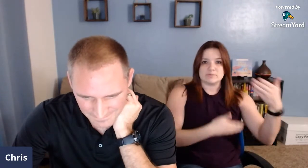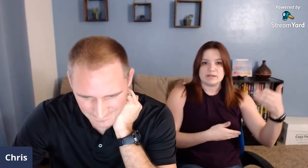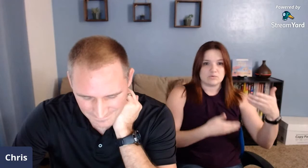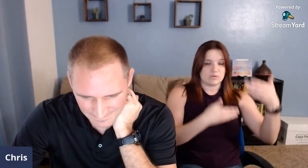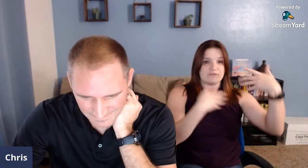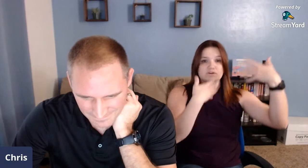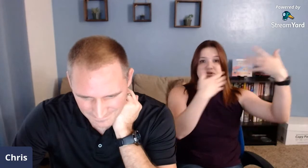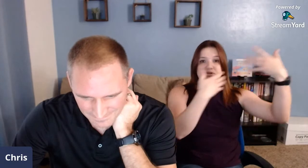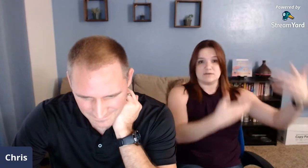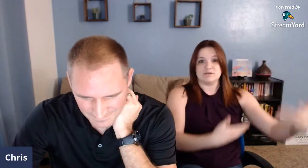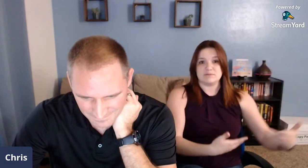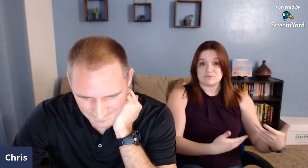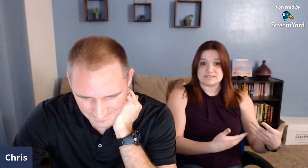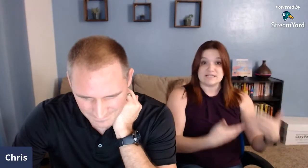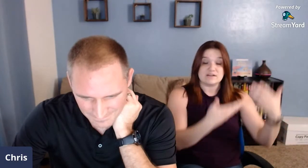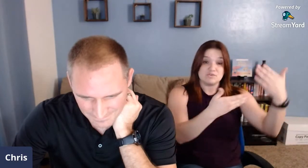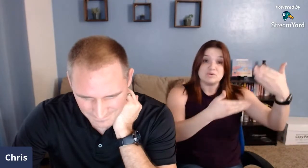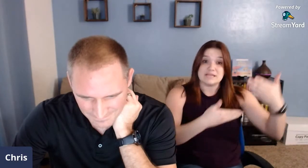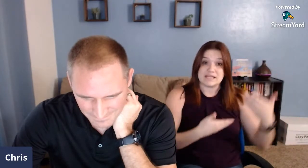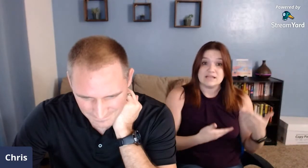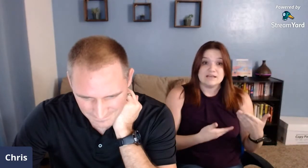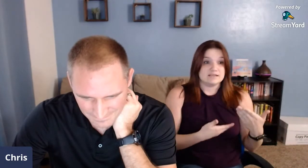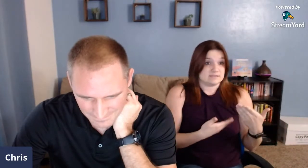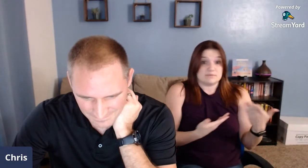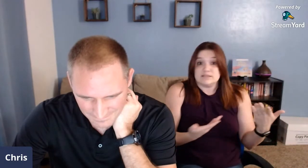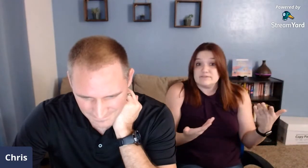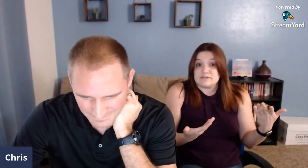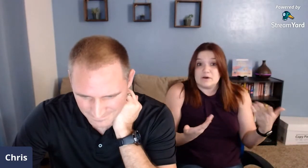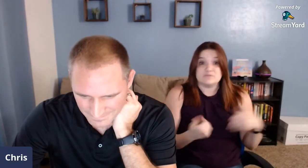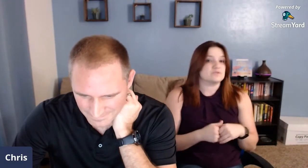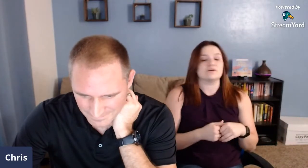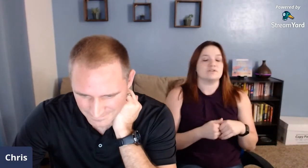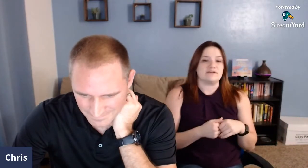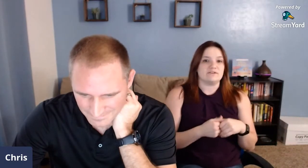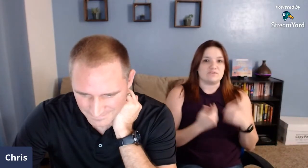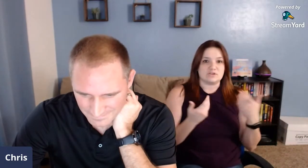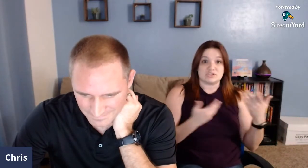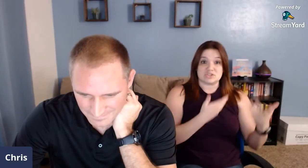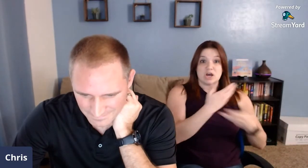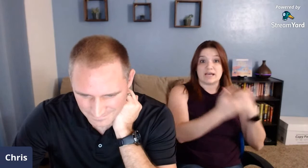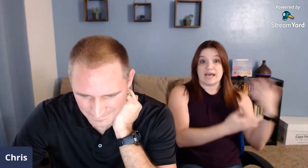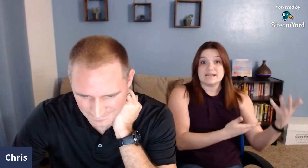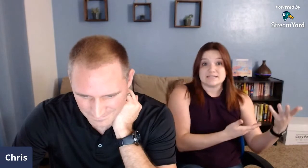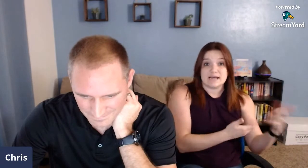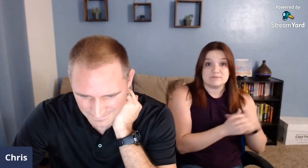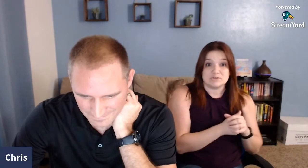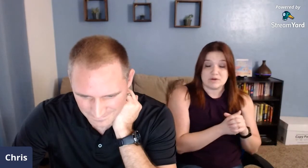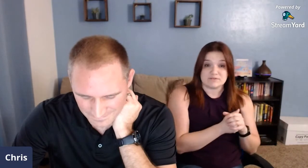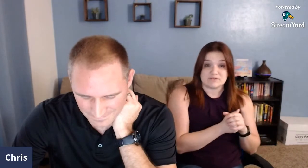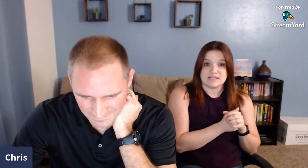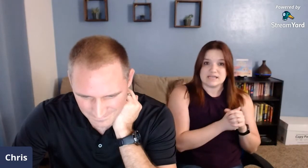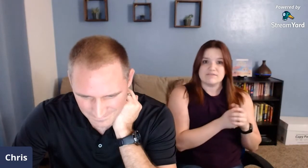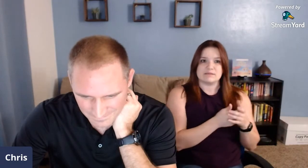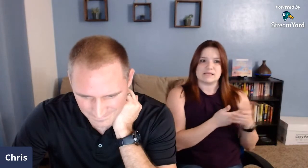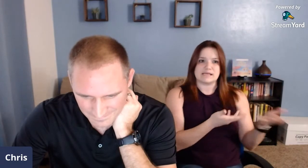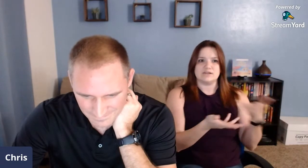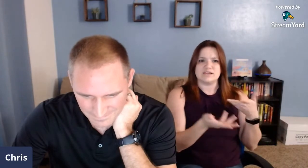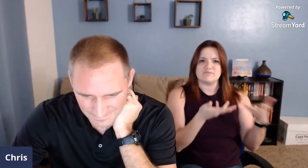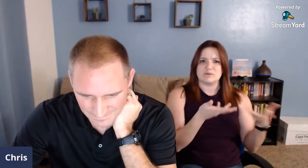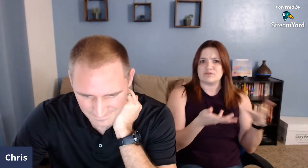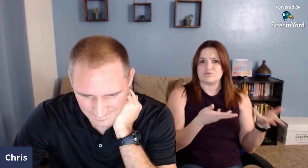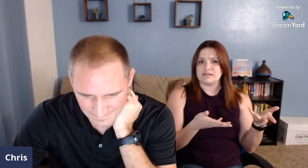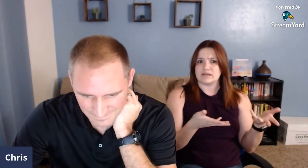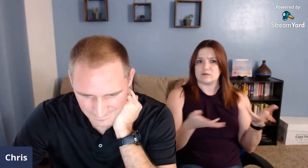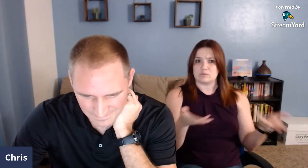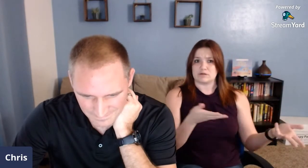the sermon or whatever is going to be presented, if you can get some cliff notes, or even if you can just talk ahead of time to whoever's going to give it and be like, can you